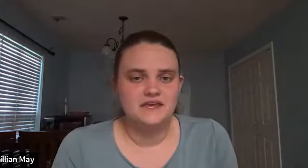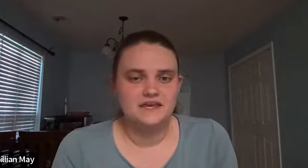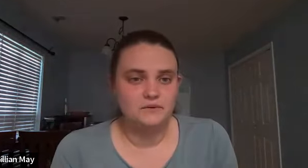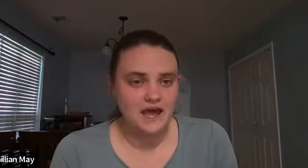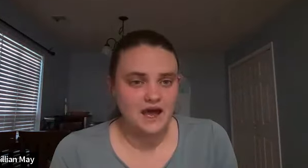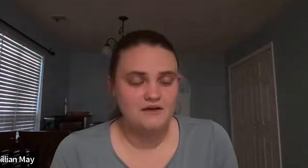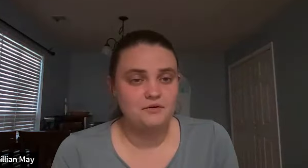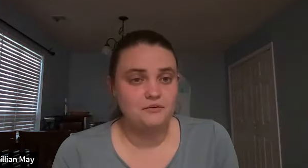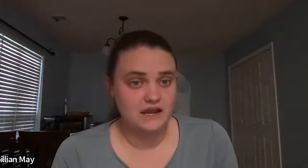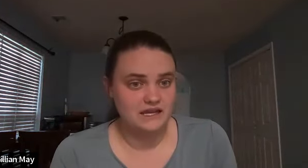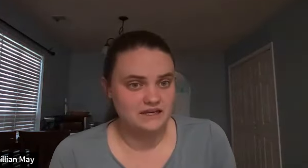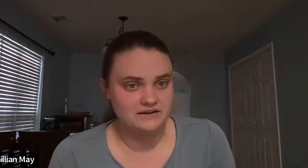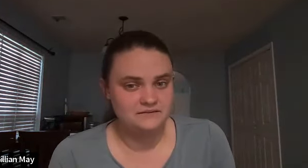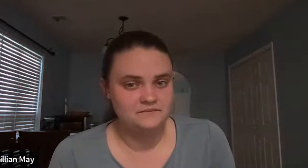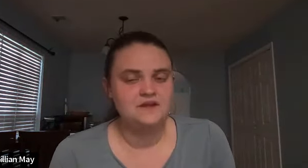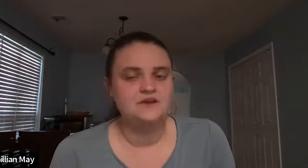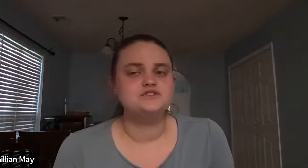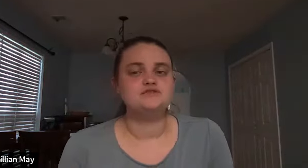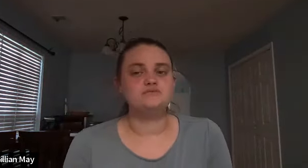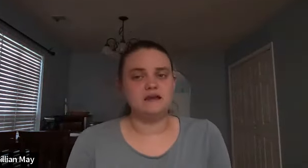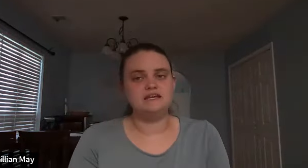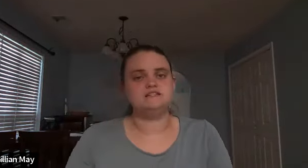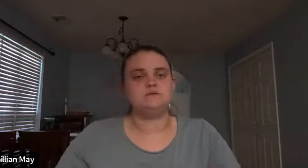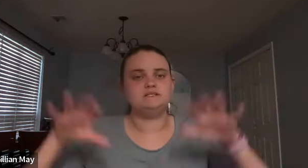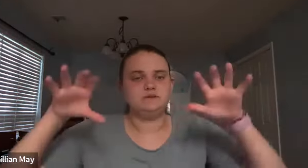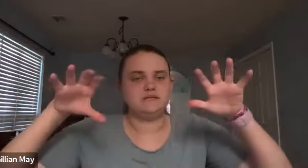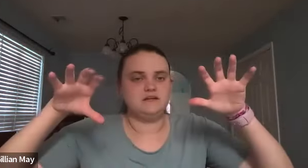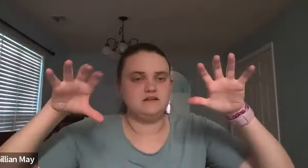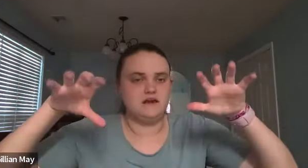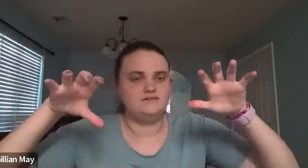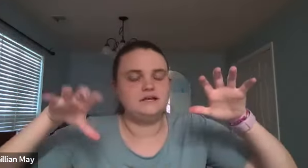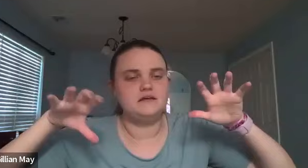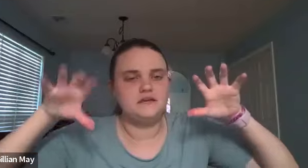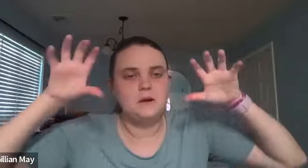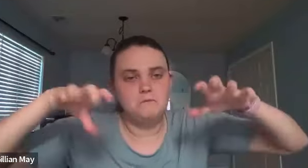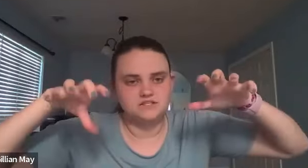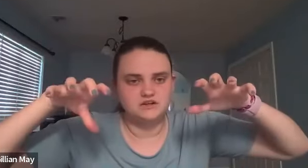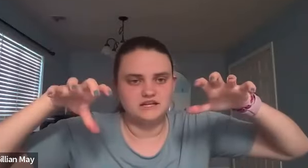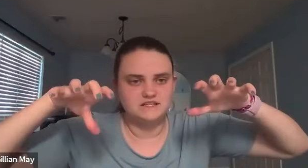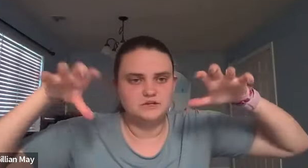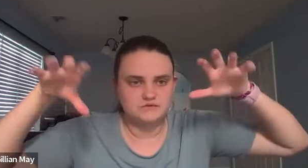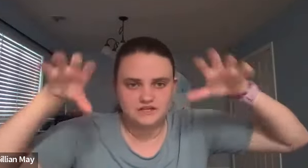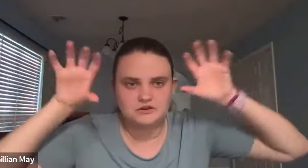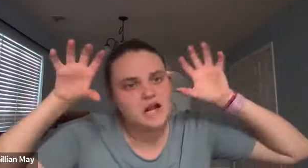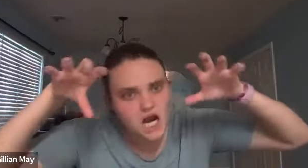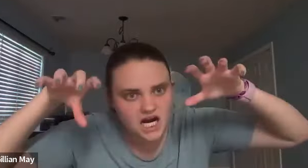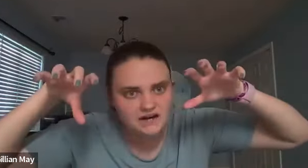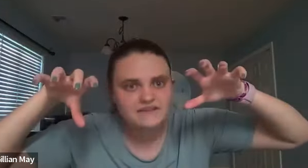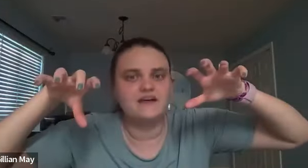Then we have rain. So rain is going to be kind of like, think about monster hands. Like when you're like, ah, like